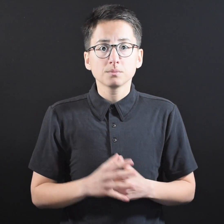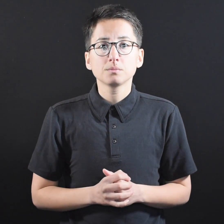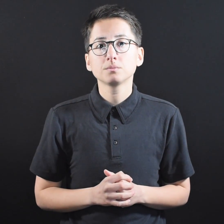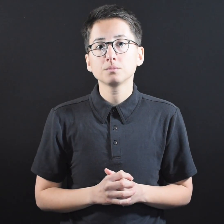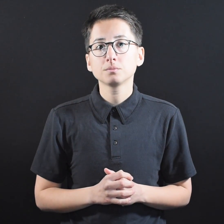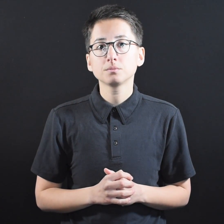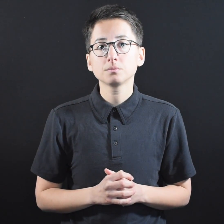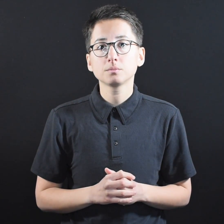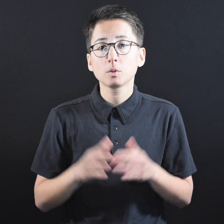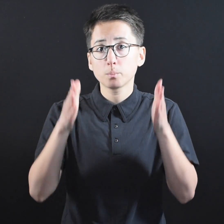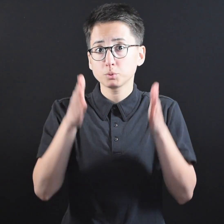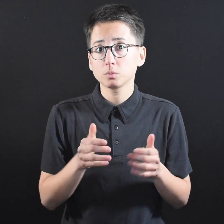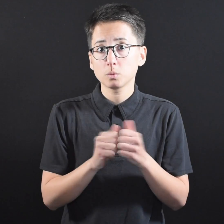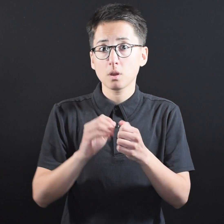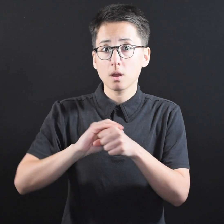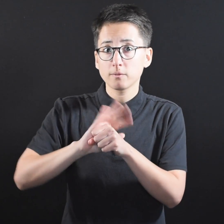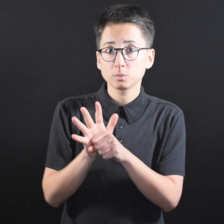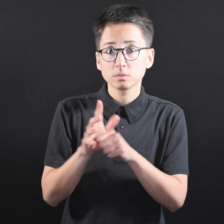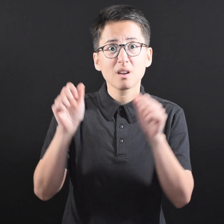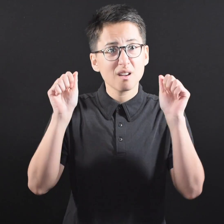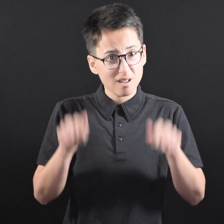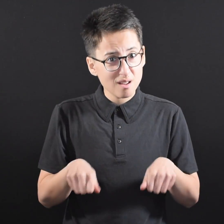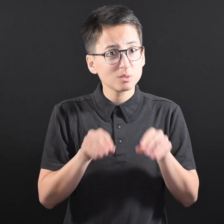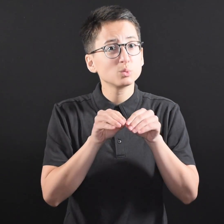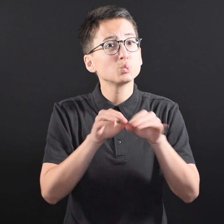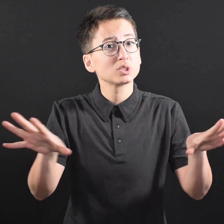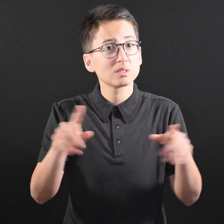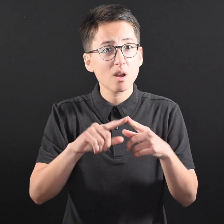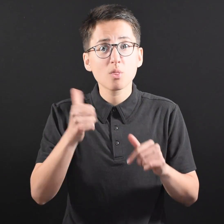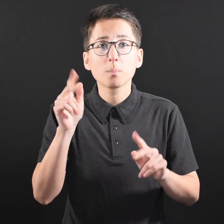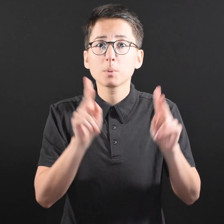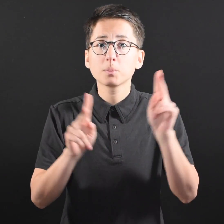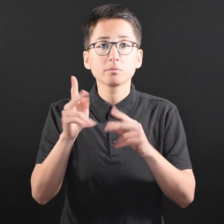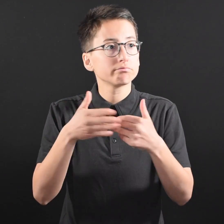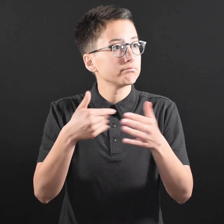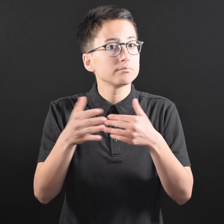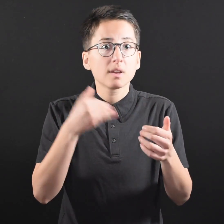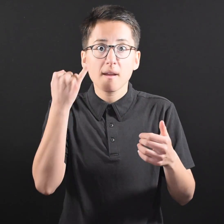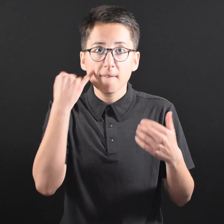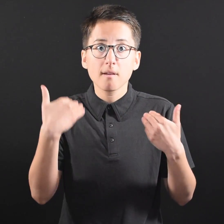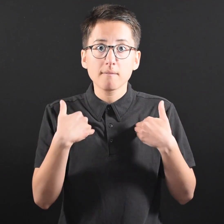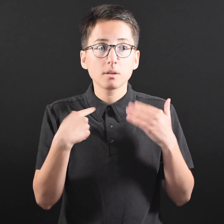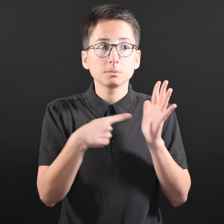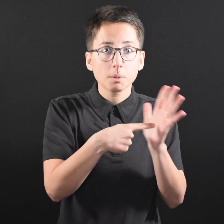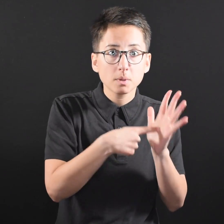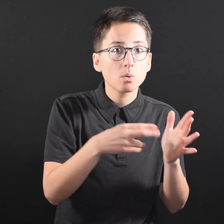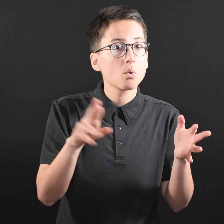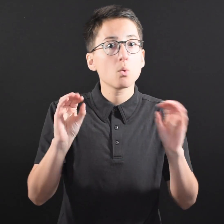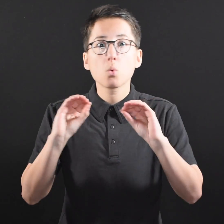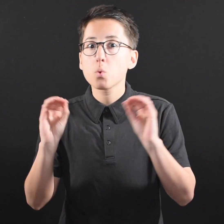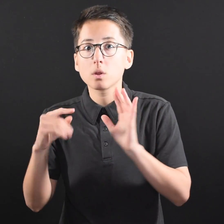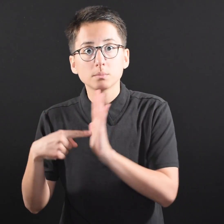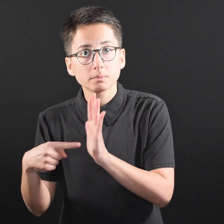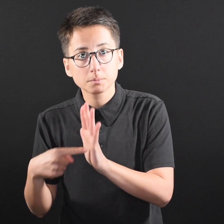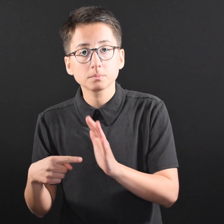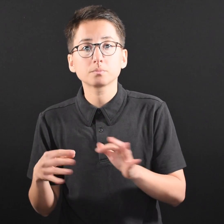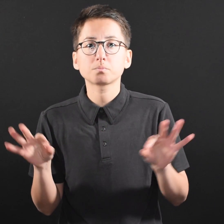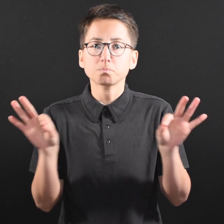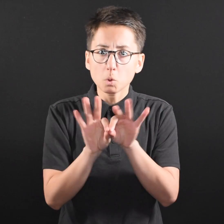breath. People with COVID-19 can infect others even if they do not have symptoms.